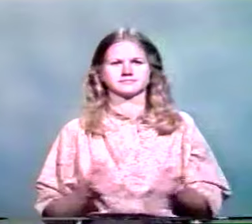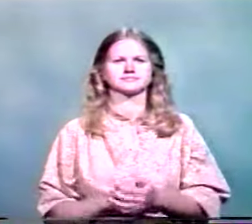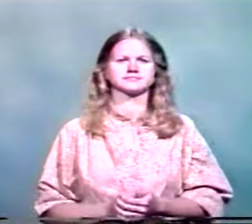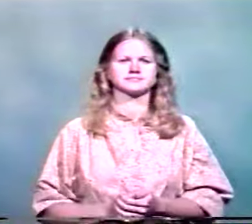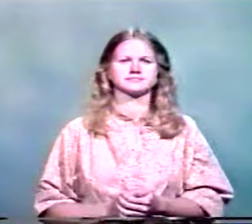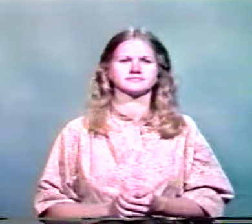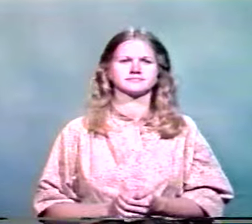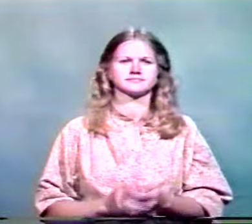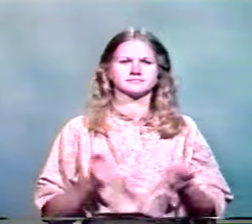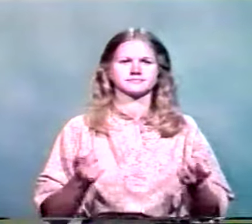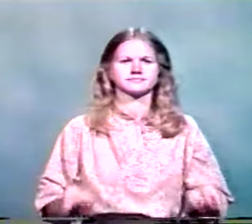Jump rope.